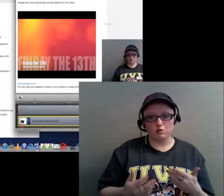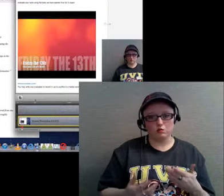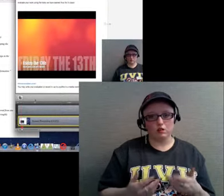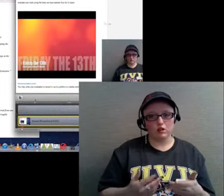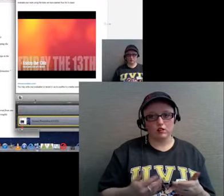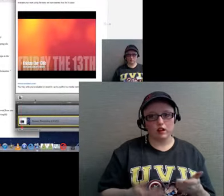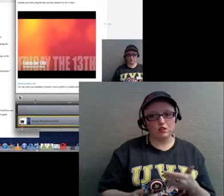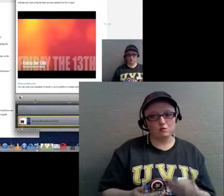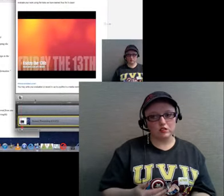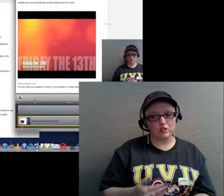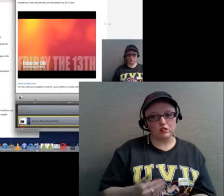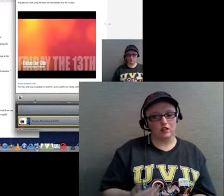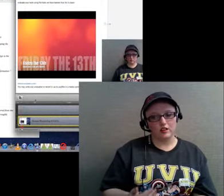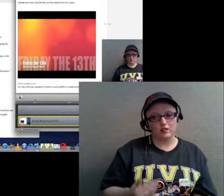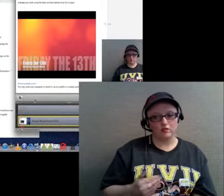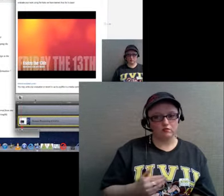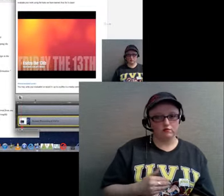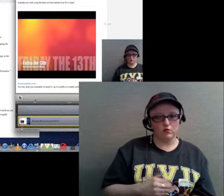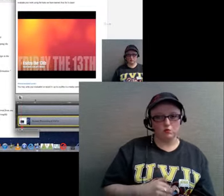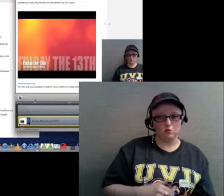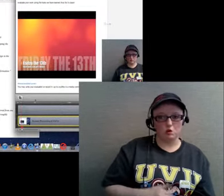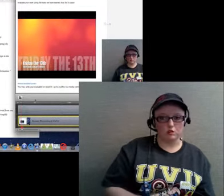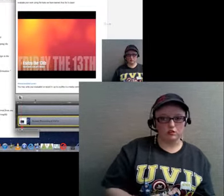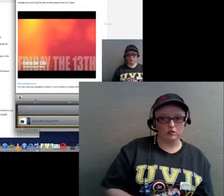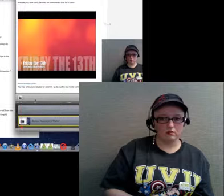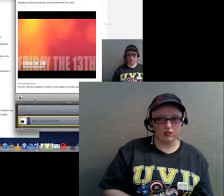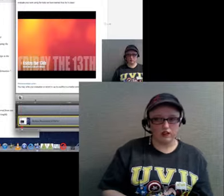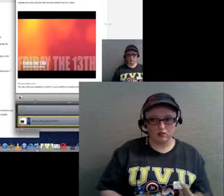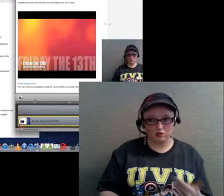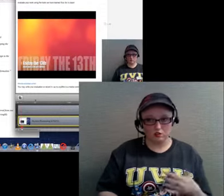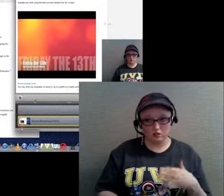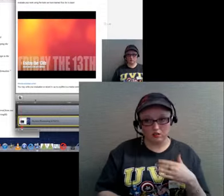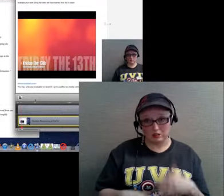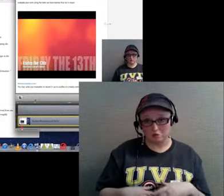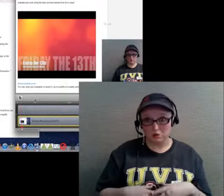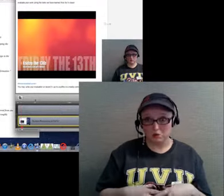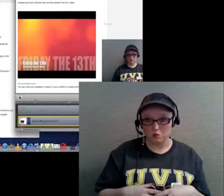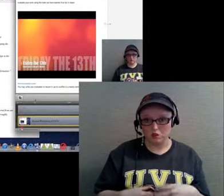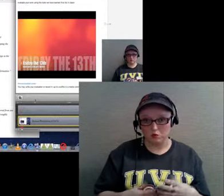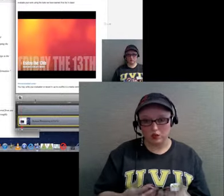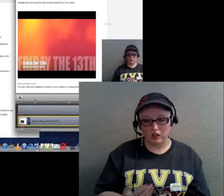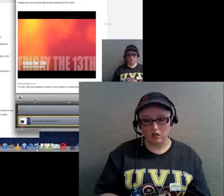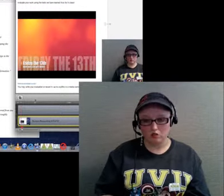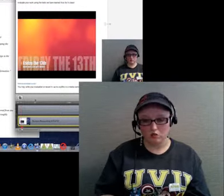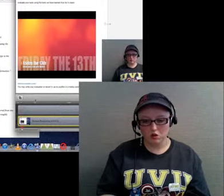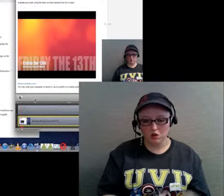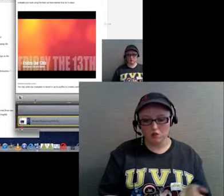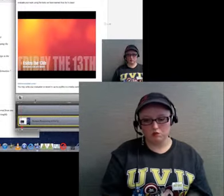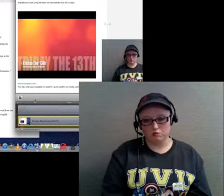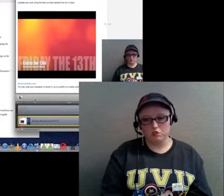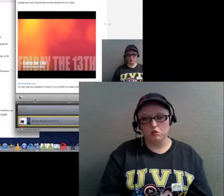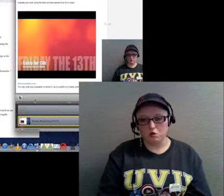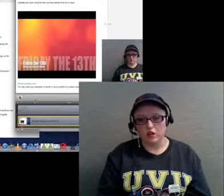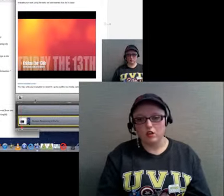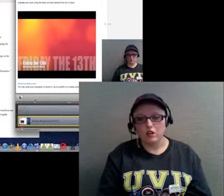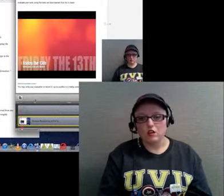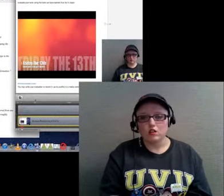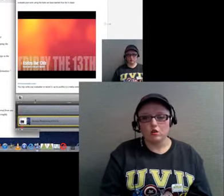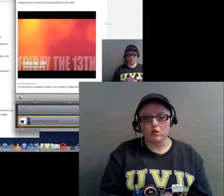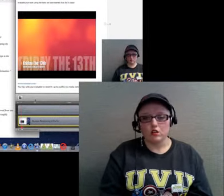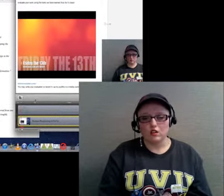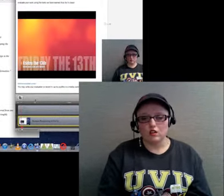okay, so I kind of missed the last few moments of that, so I'm going to sum up with what I know from the